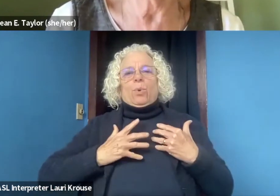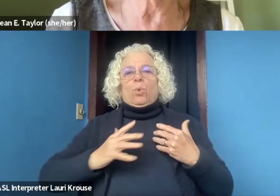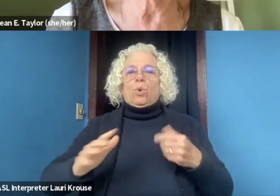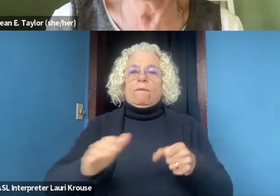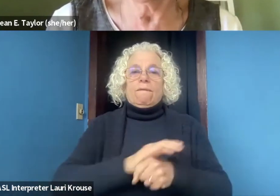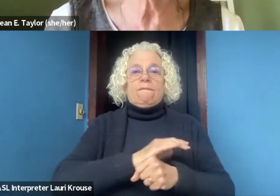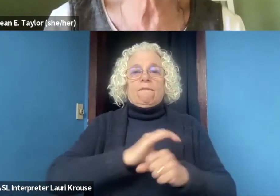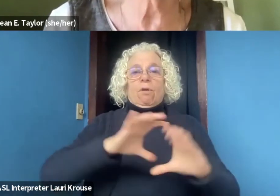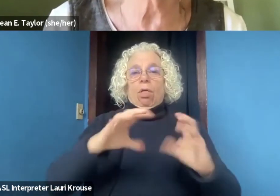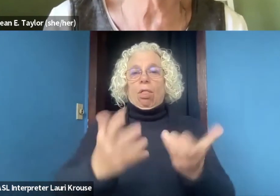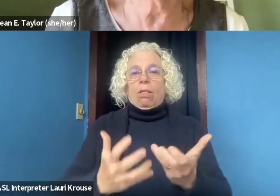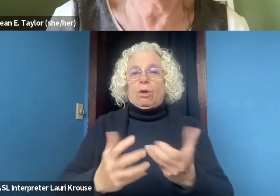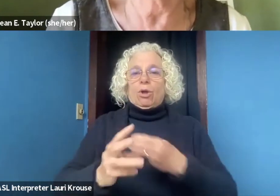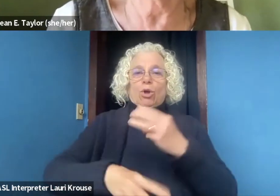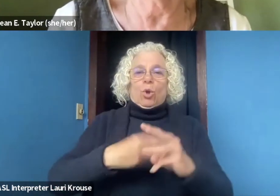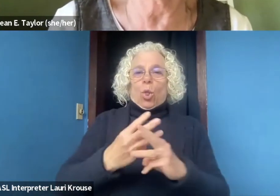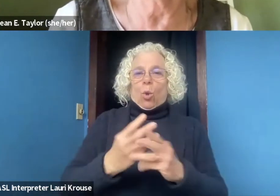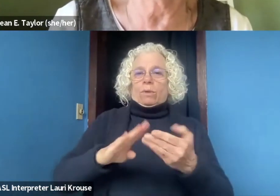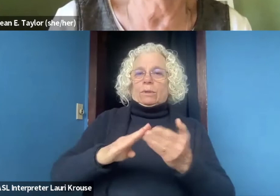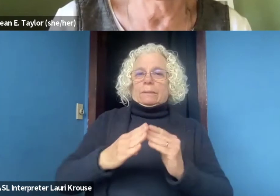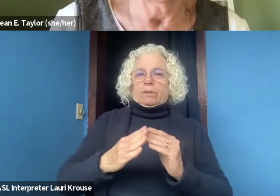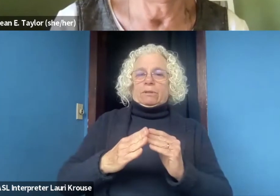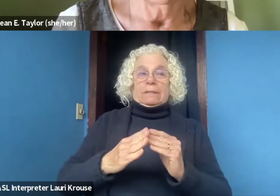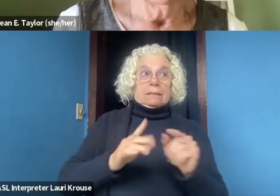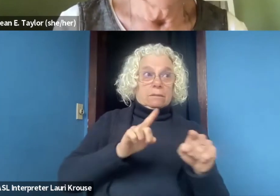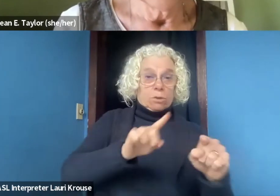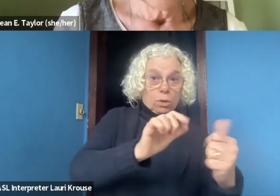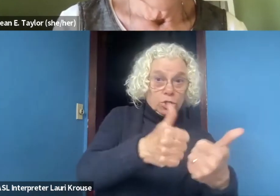share these challenges, and we can share our solutions.